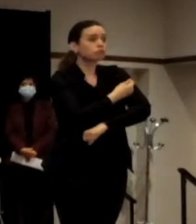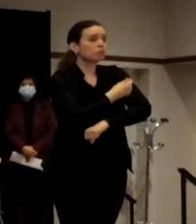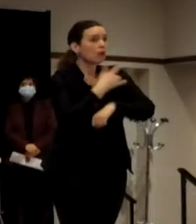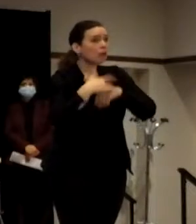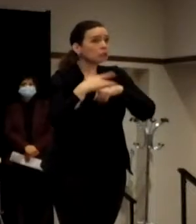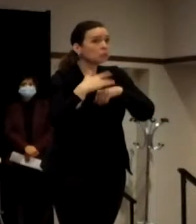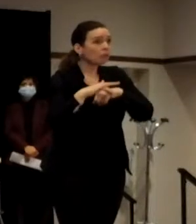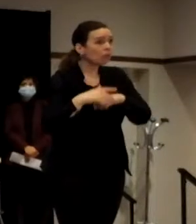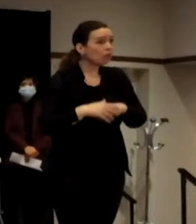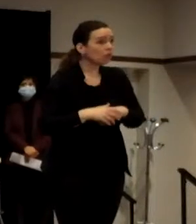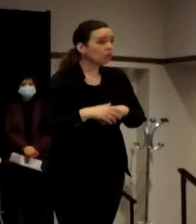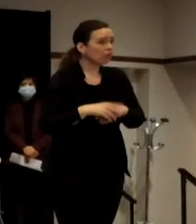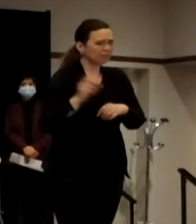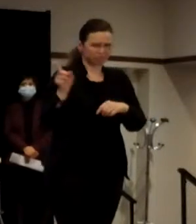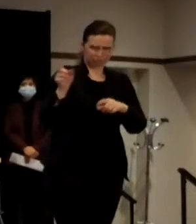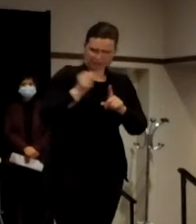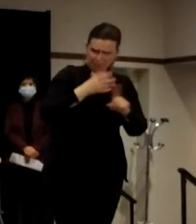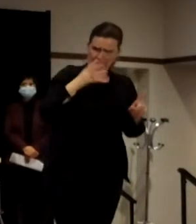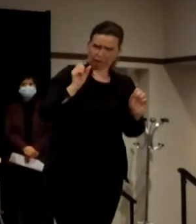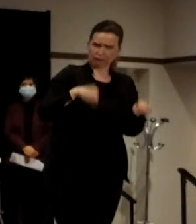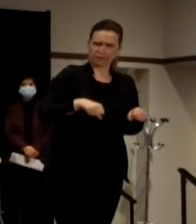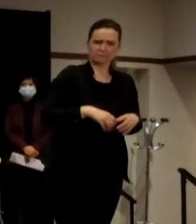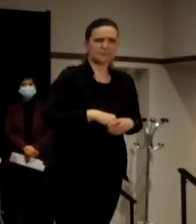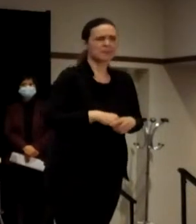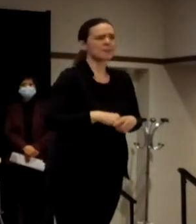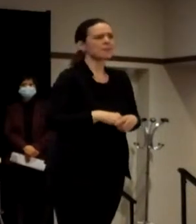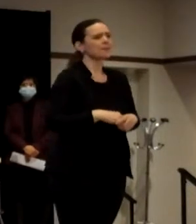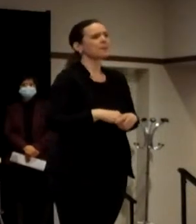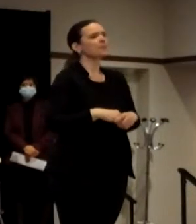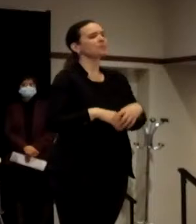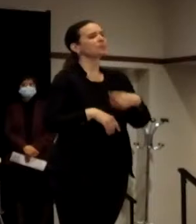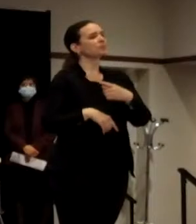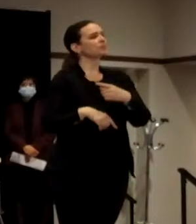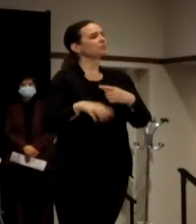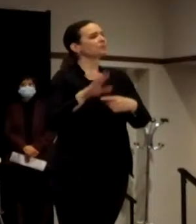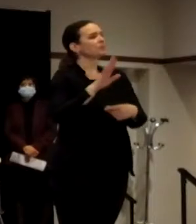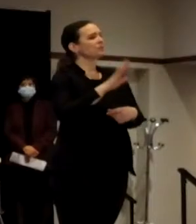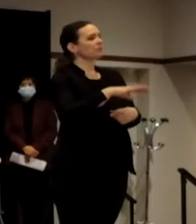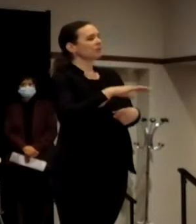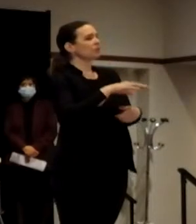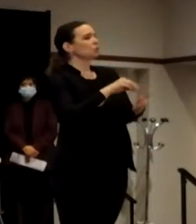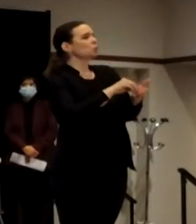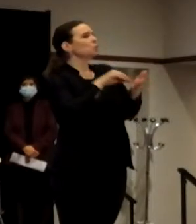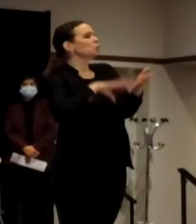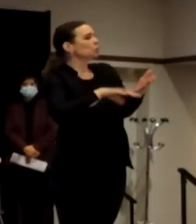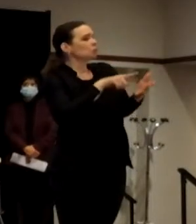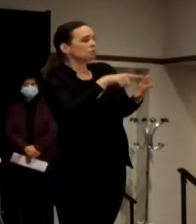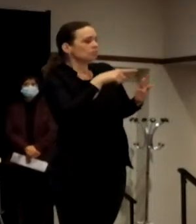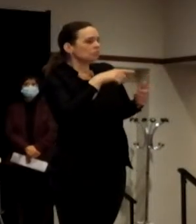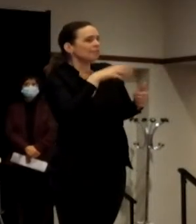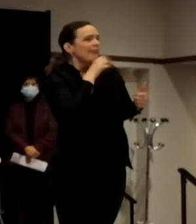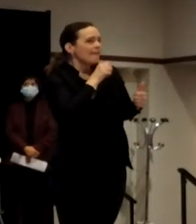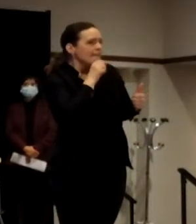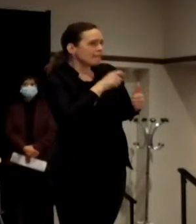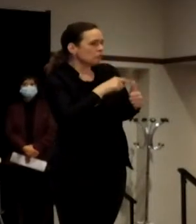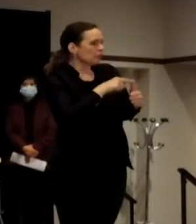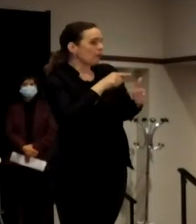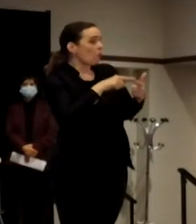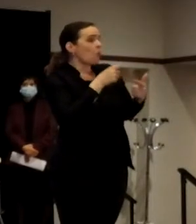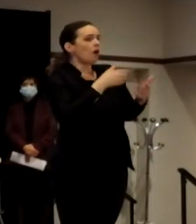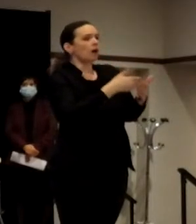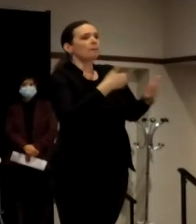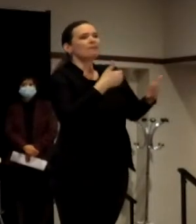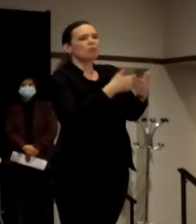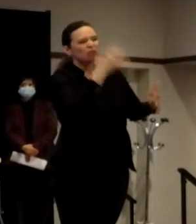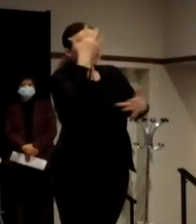Yeah, so students will become eligible based off their age or their employment on eligibility, right? So if you have a student that works